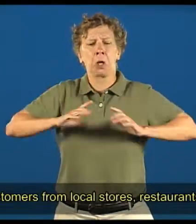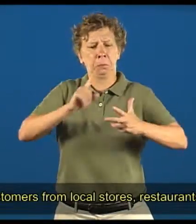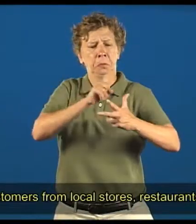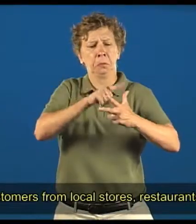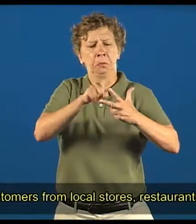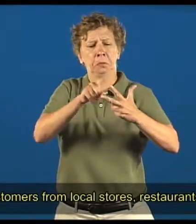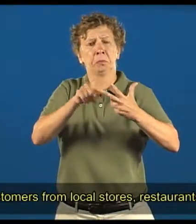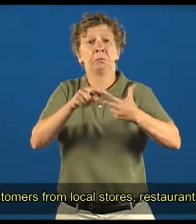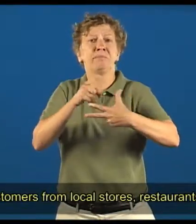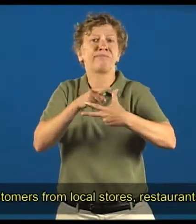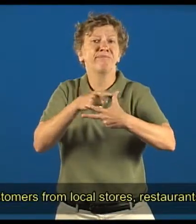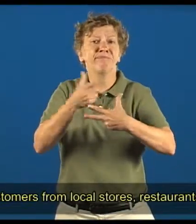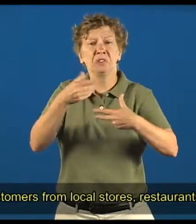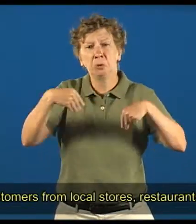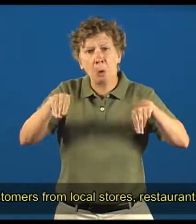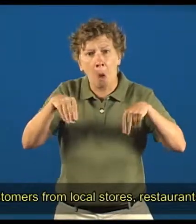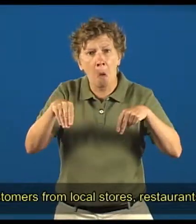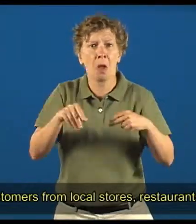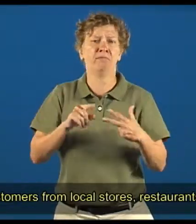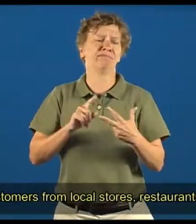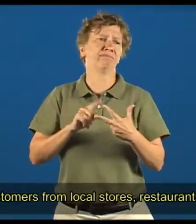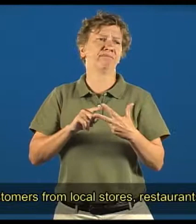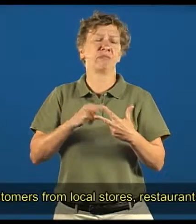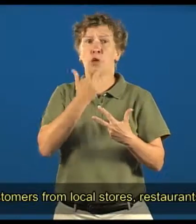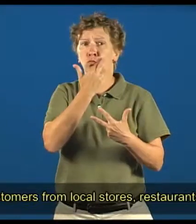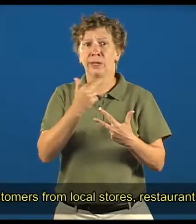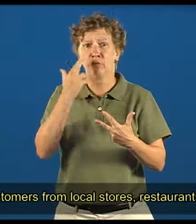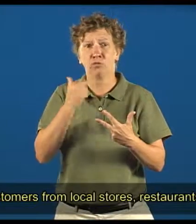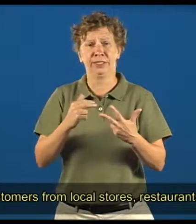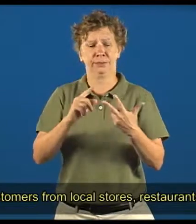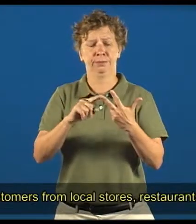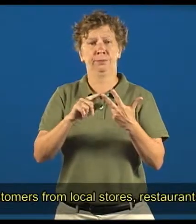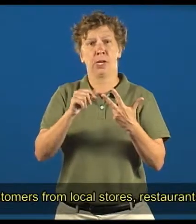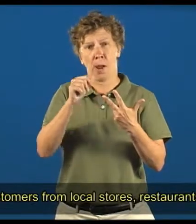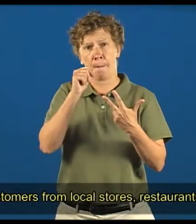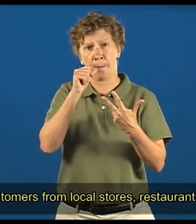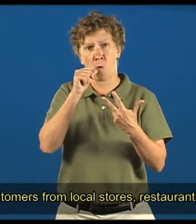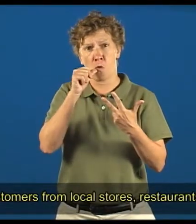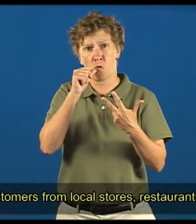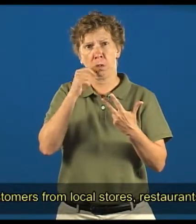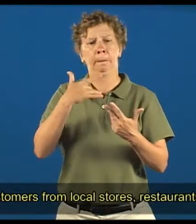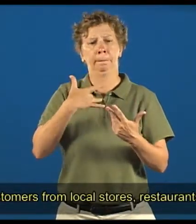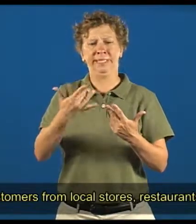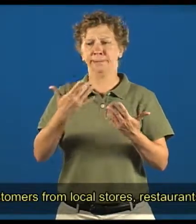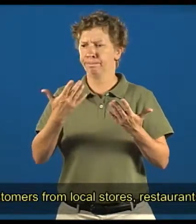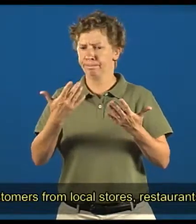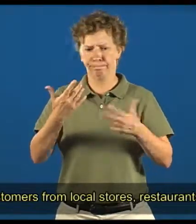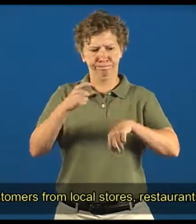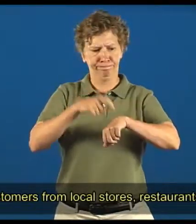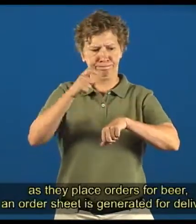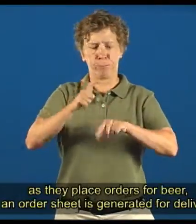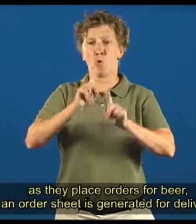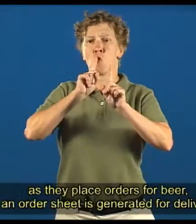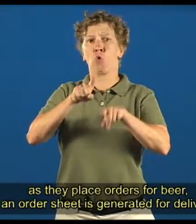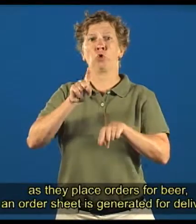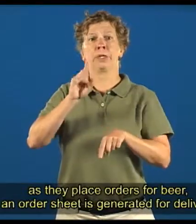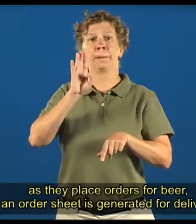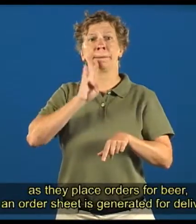As customers, and those are stores, restaurants, and bars, as they place orders